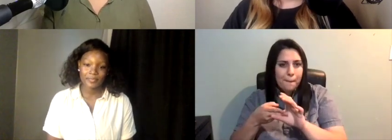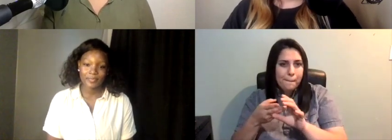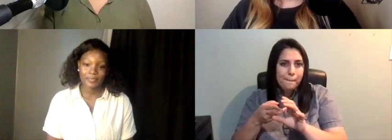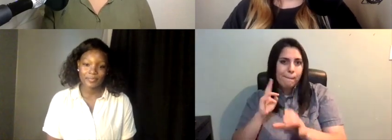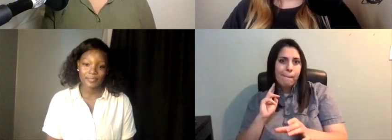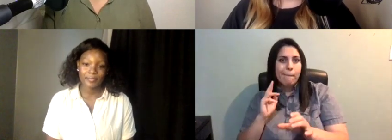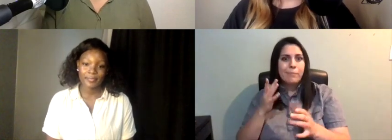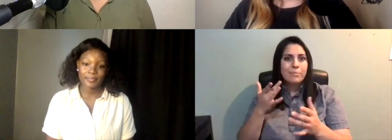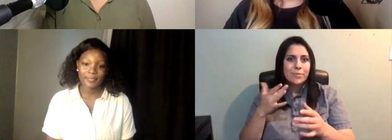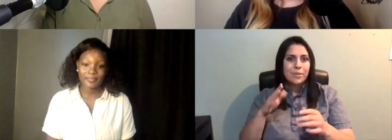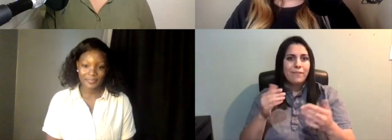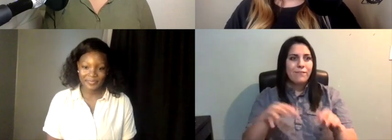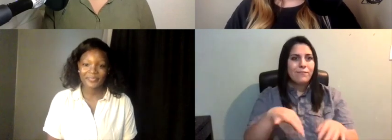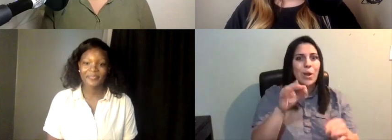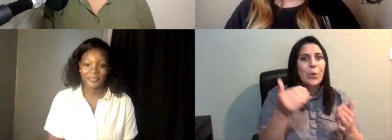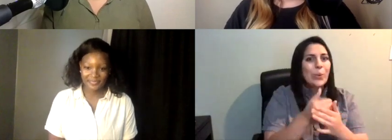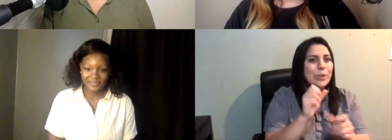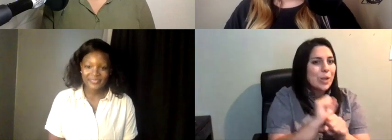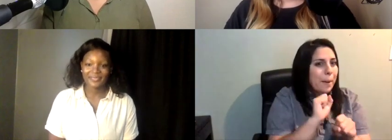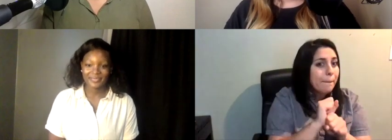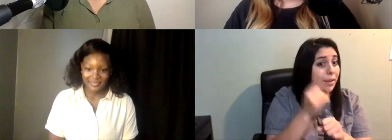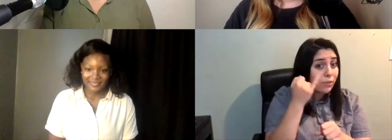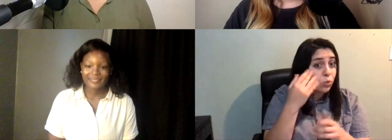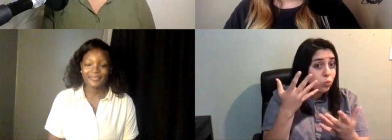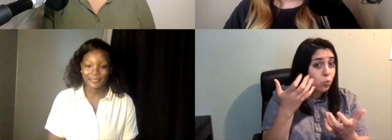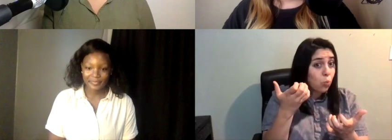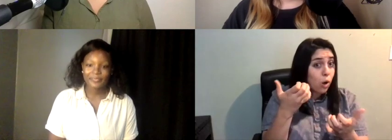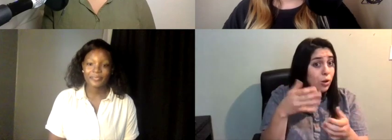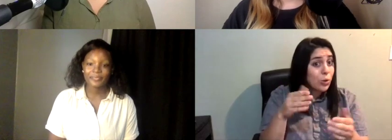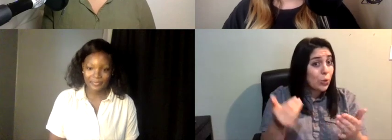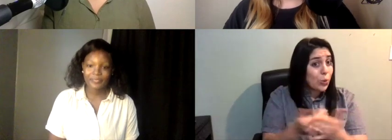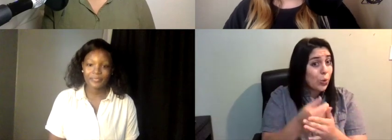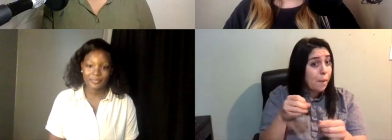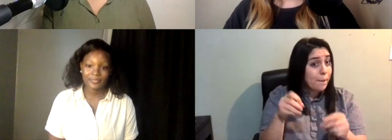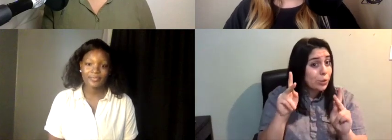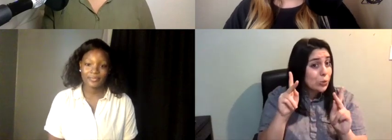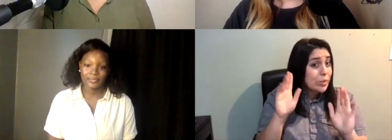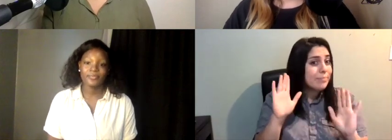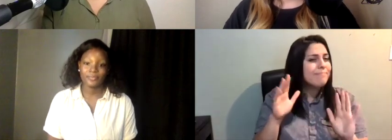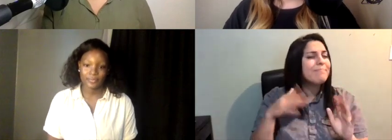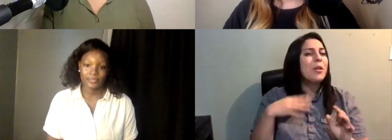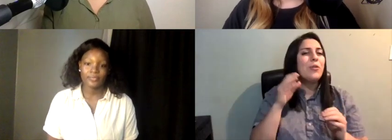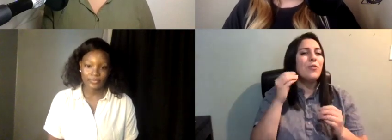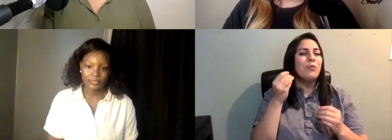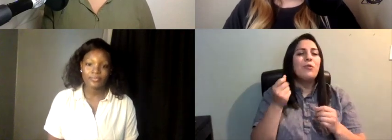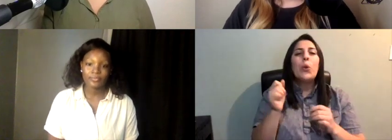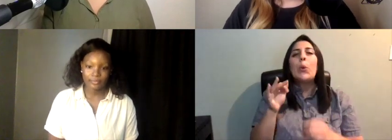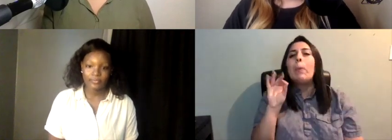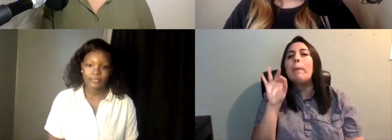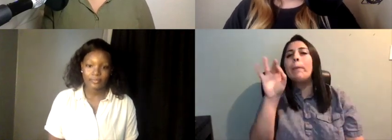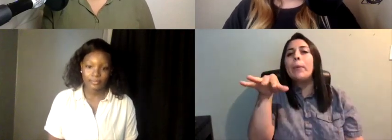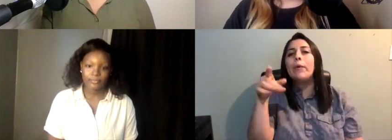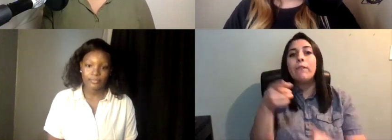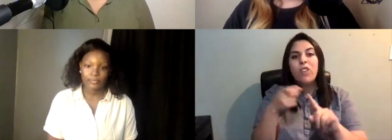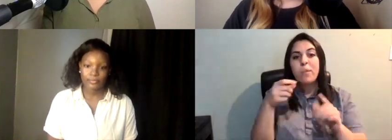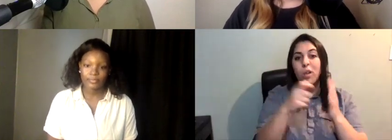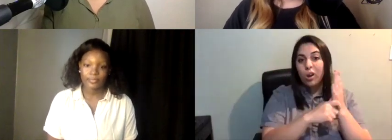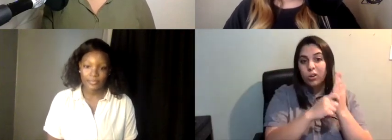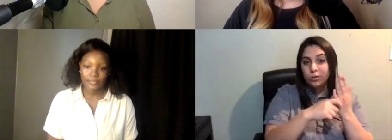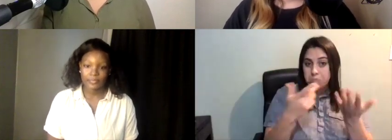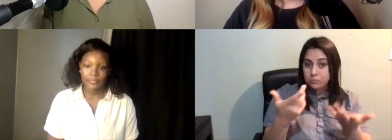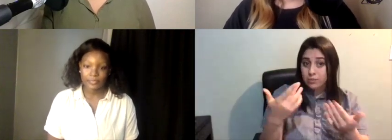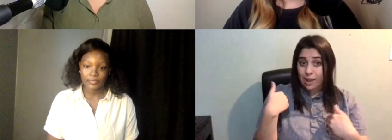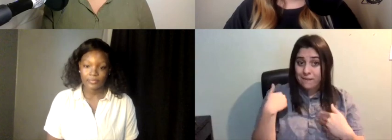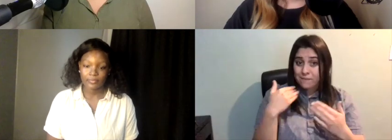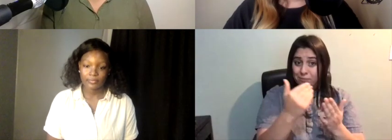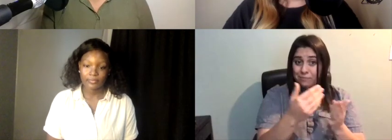quick. So, you know, if you're on the hunt for a new opportunity, some tips from this article I thought were pretty good. So if you have a pen and paper,